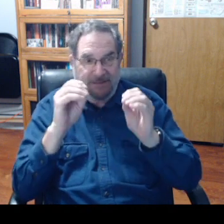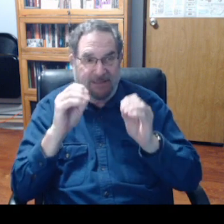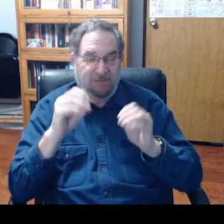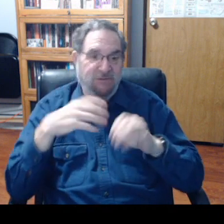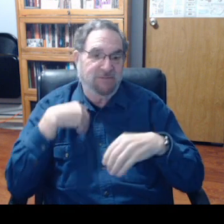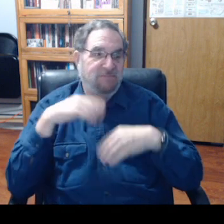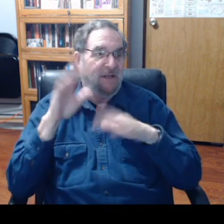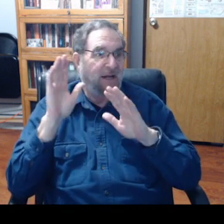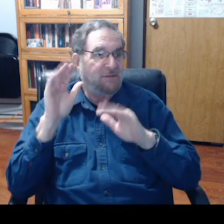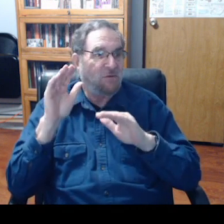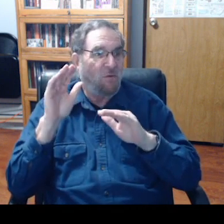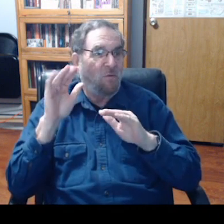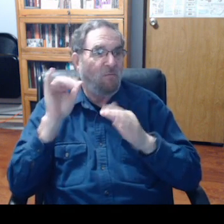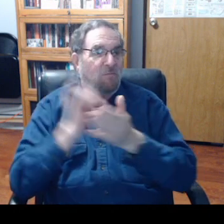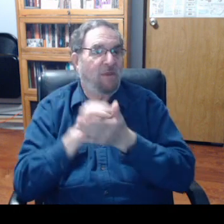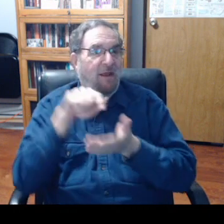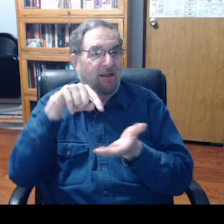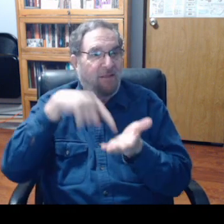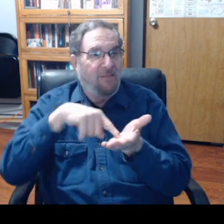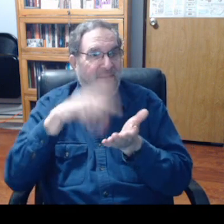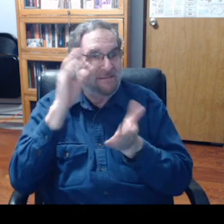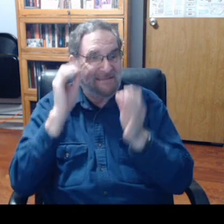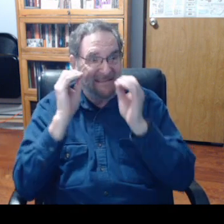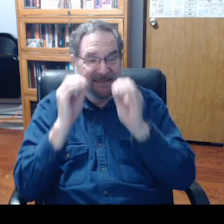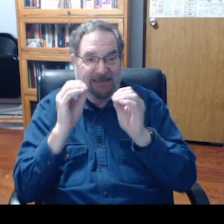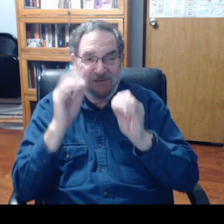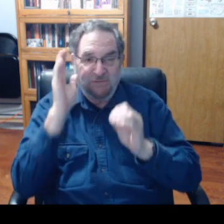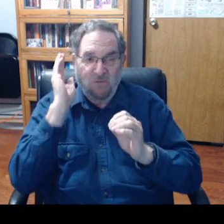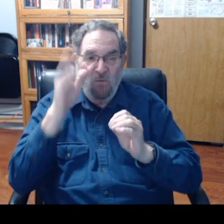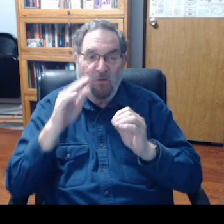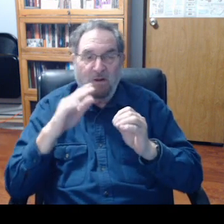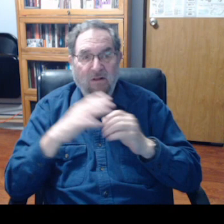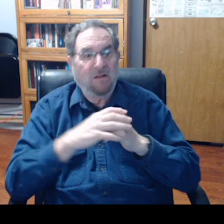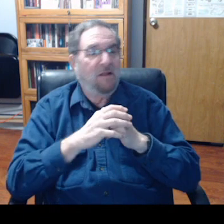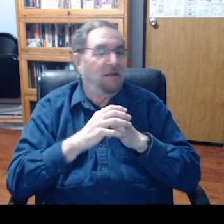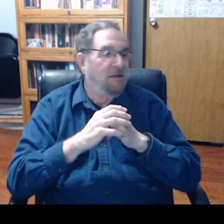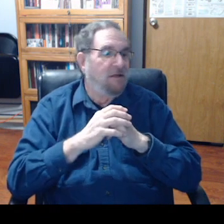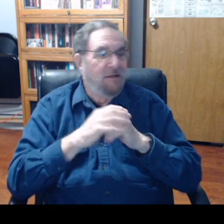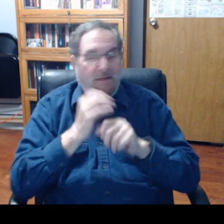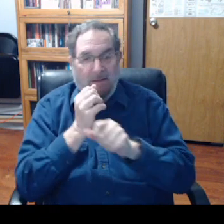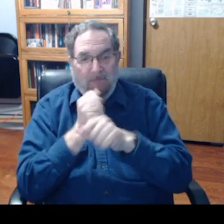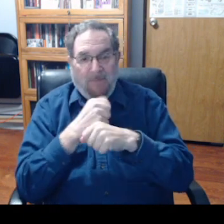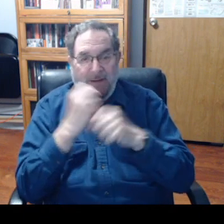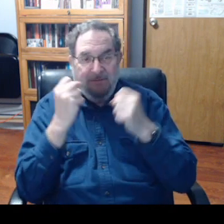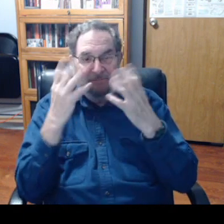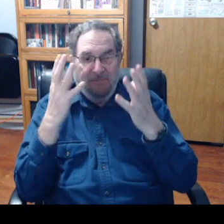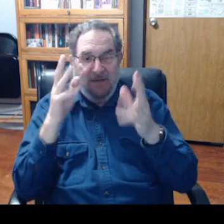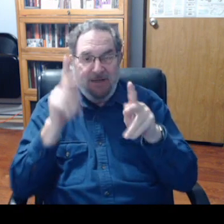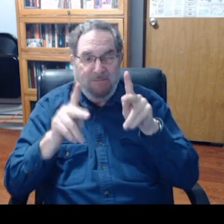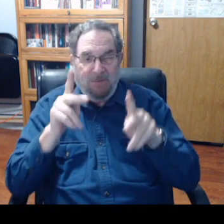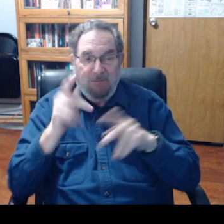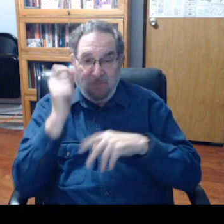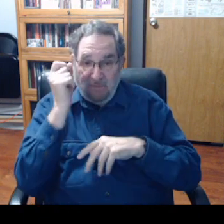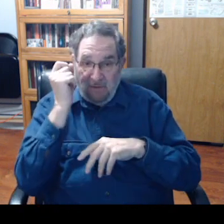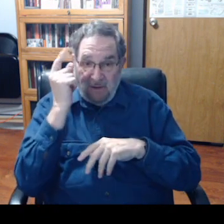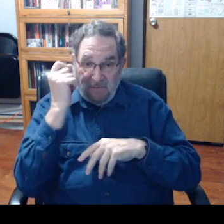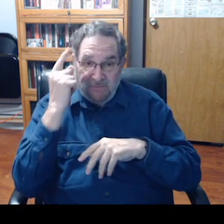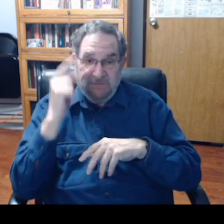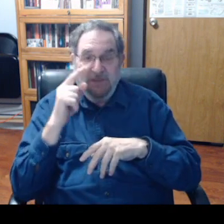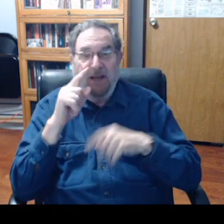the teaching. I just hope that the teaching will make many